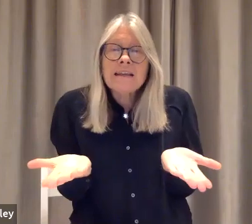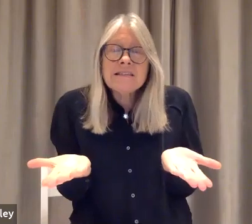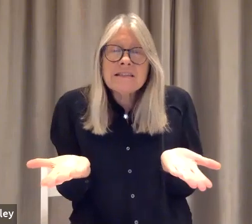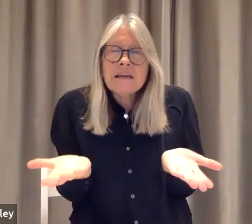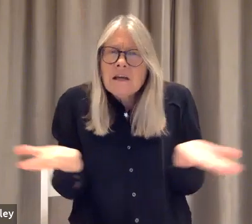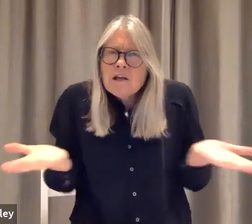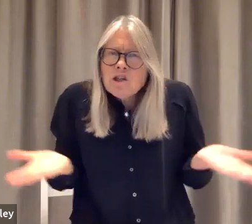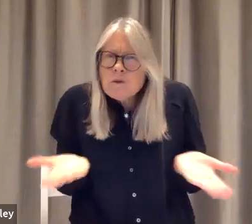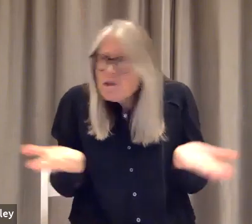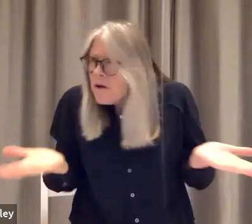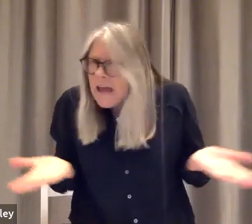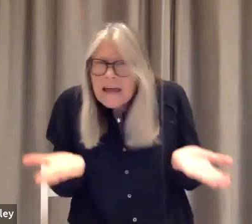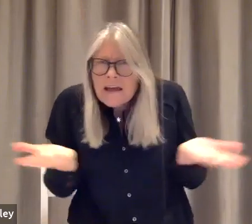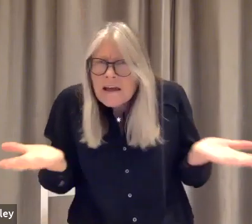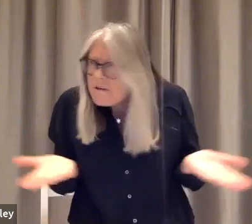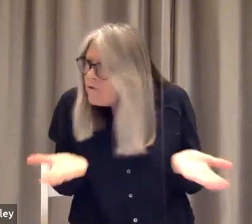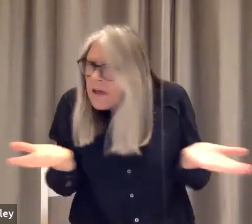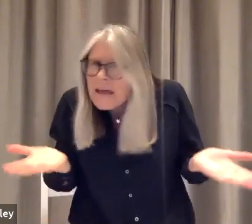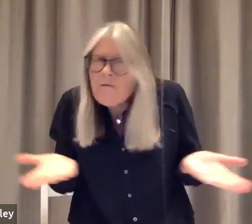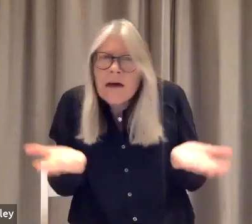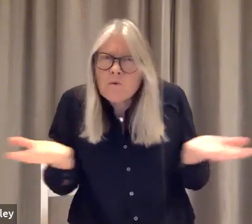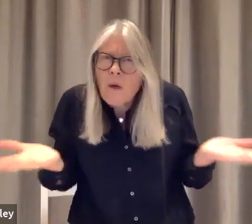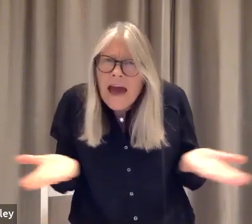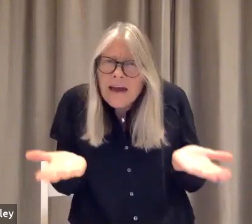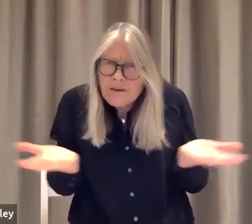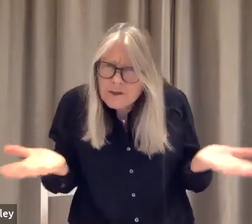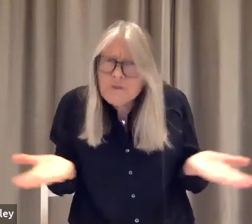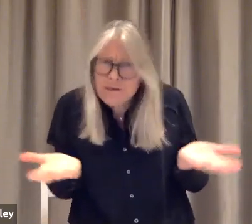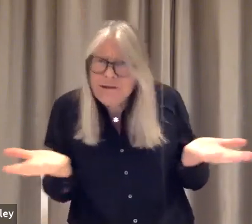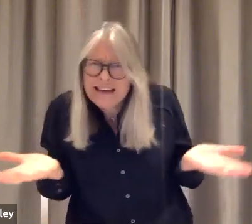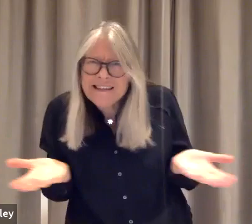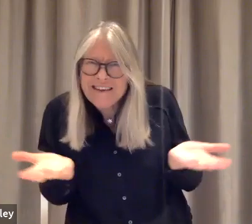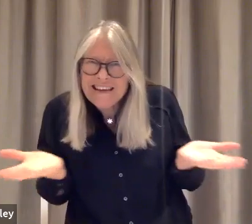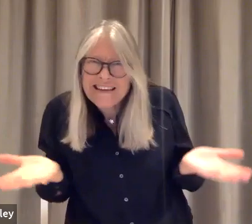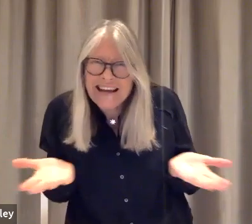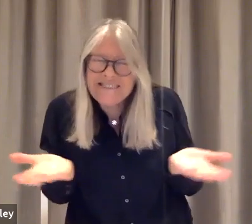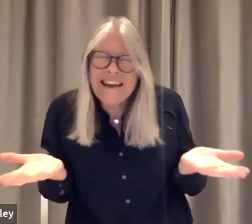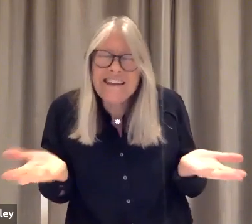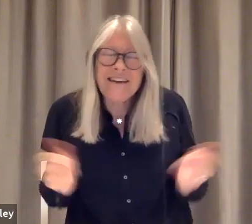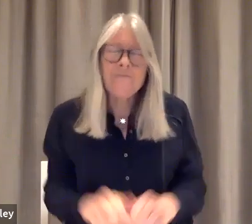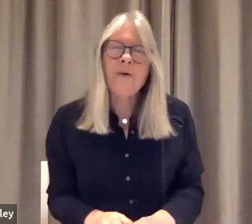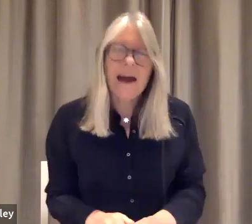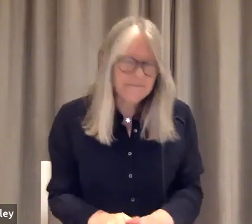hands, shoulders shrugging, looking around. Where? We sort of do that, don't we? Naturally anyway. Where?